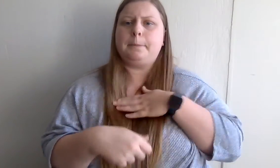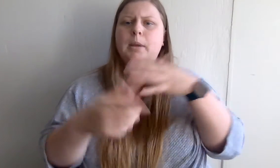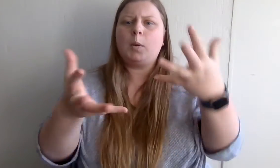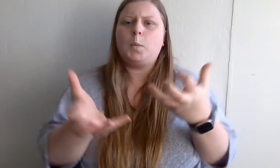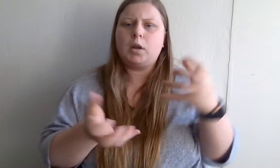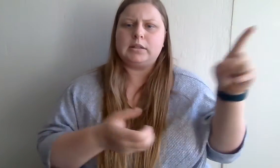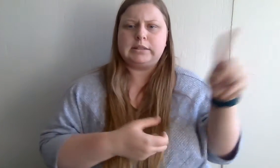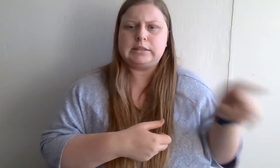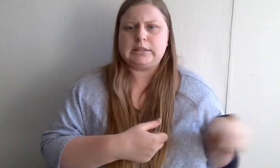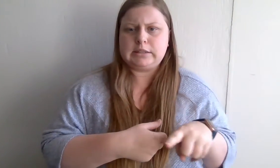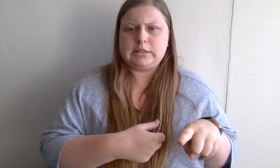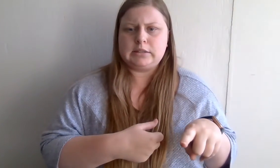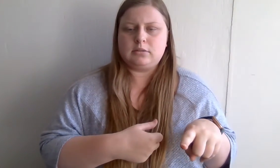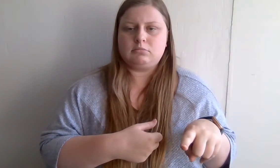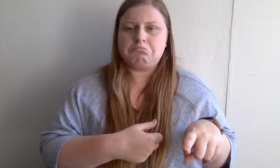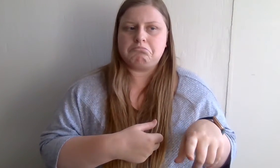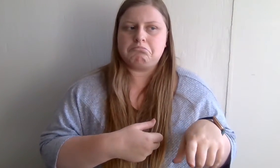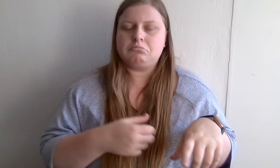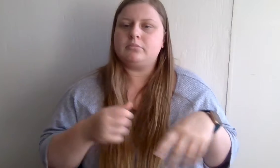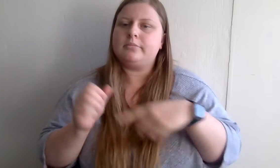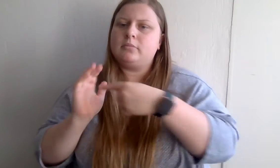The child signed, "Me want Z."